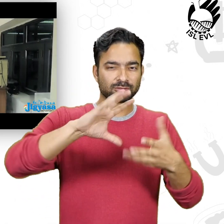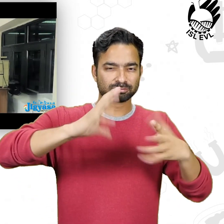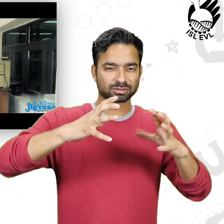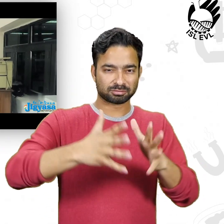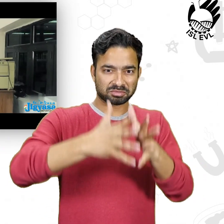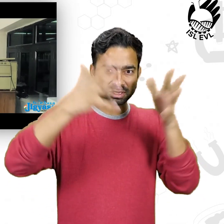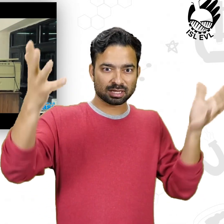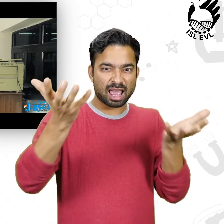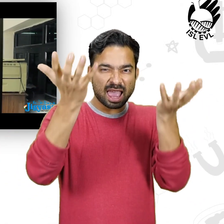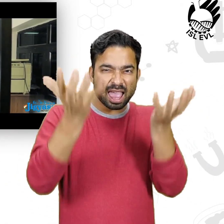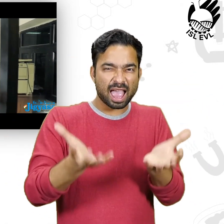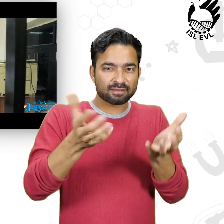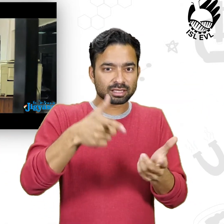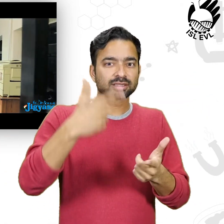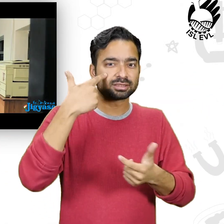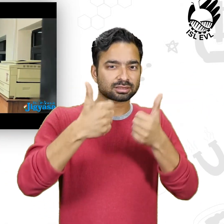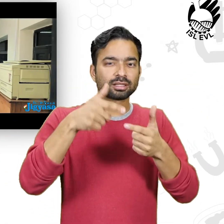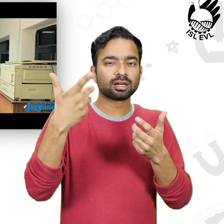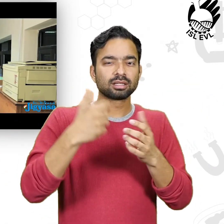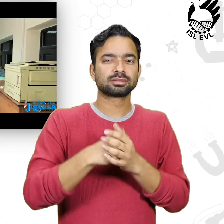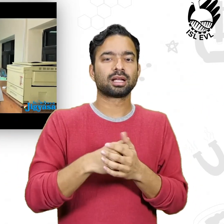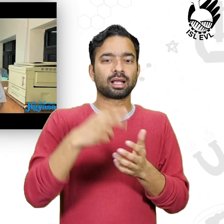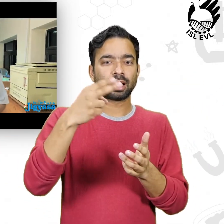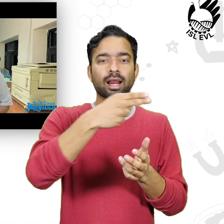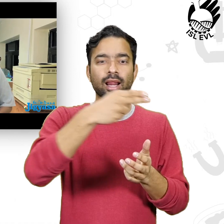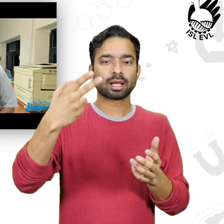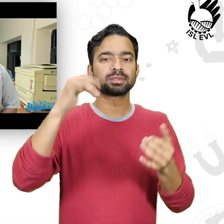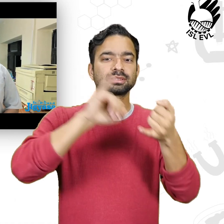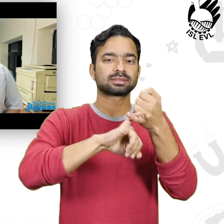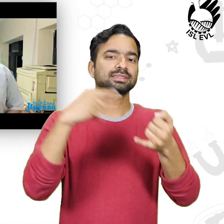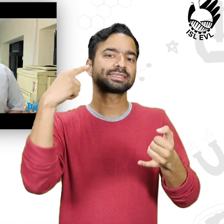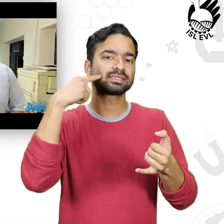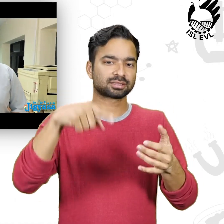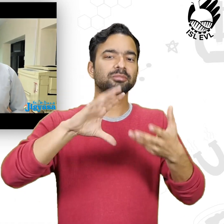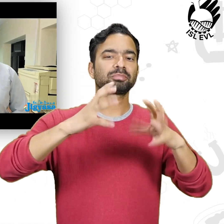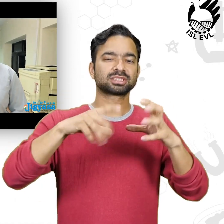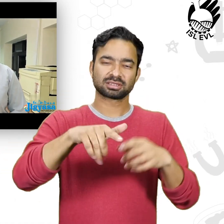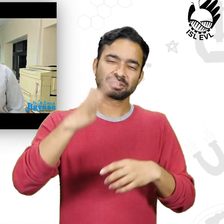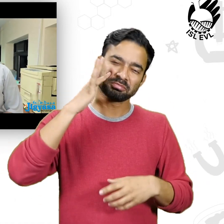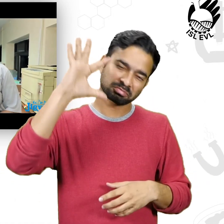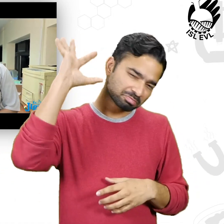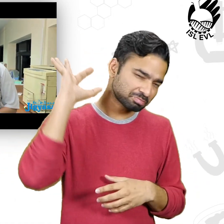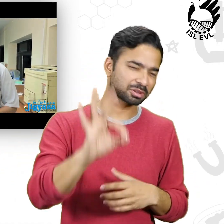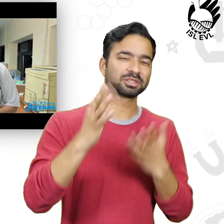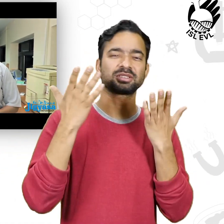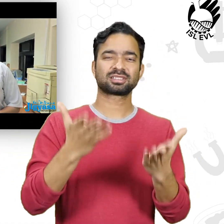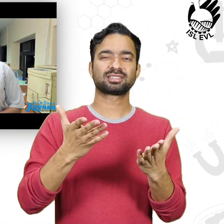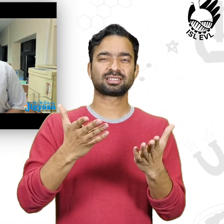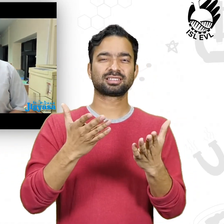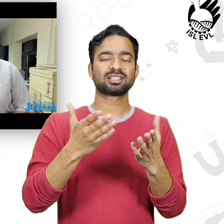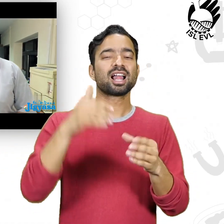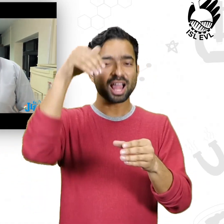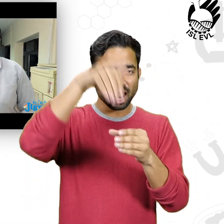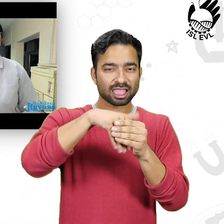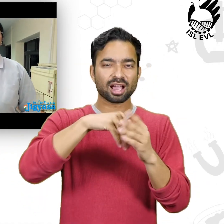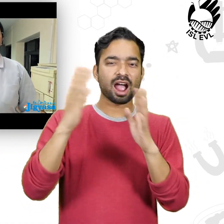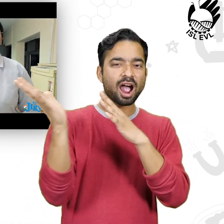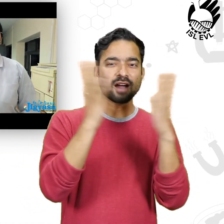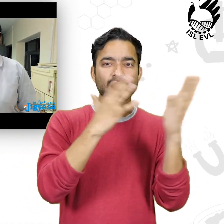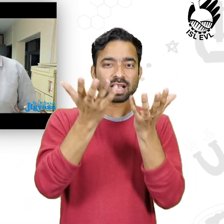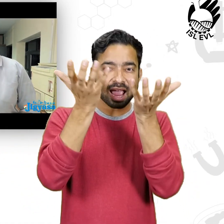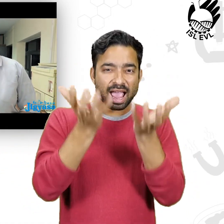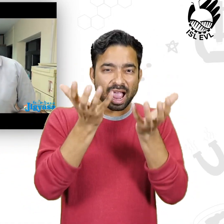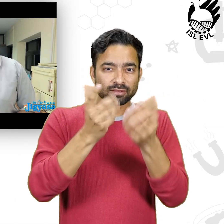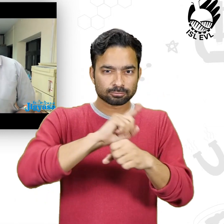We are going to test heavy metals, a very important parameters, using a sophisticated instrument,